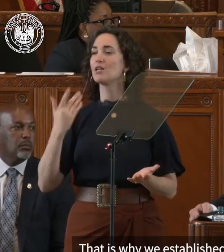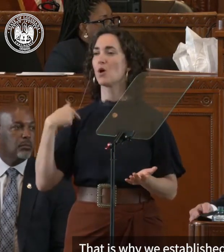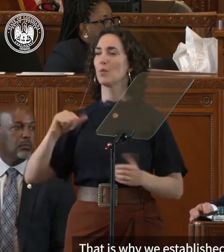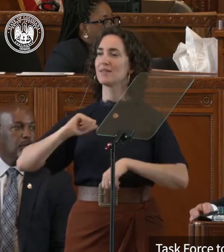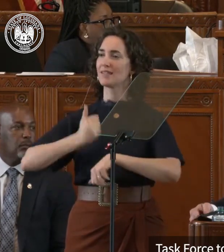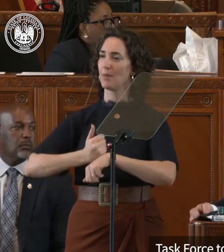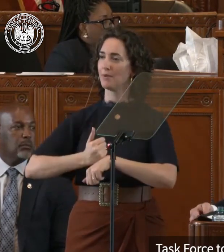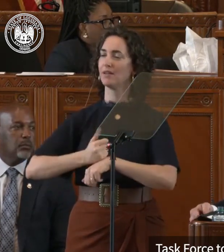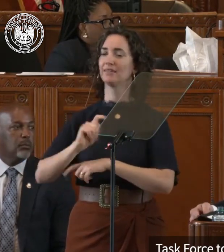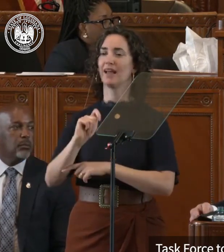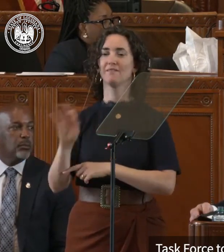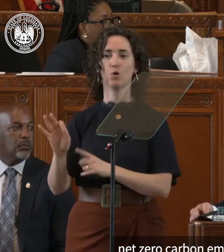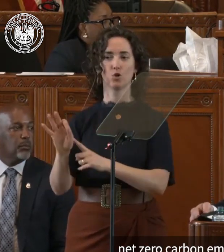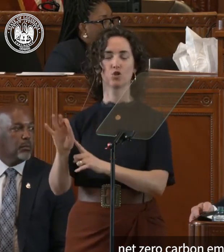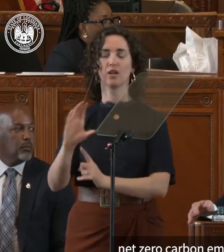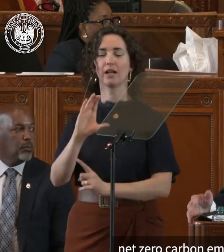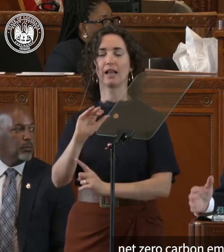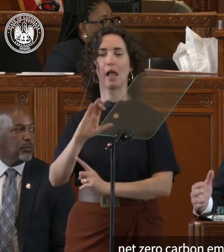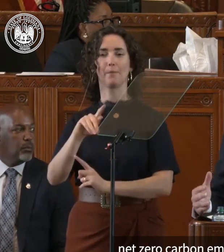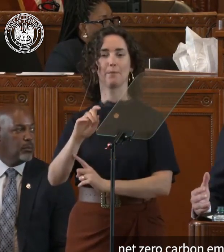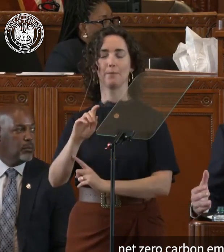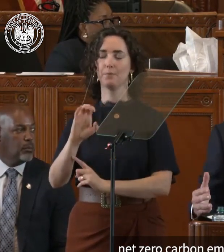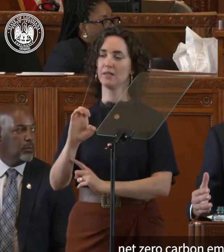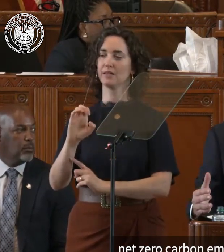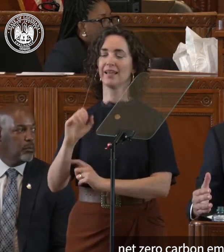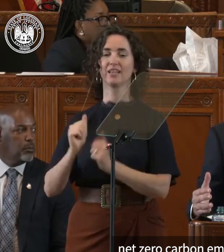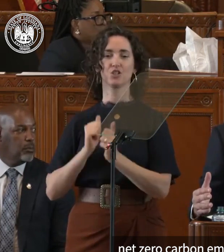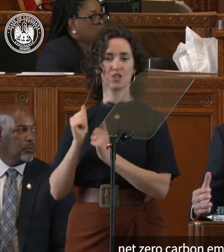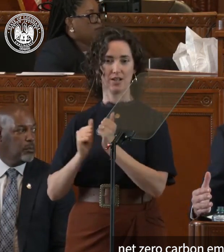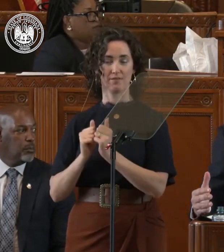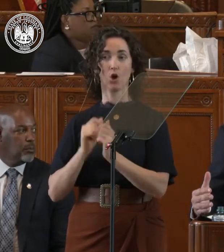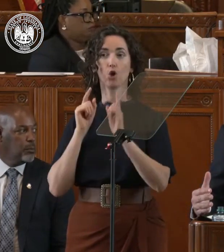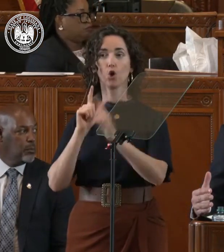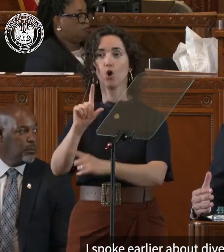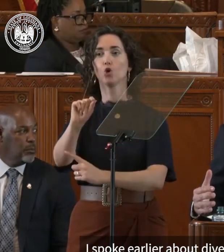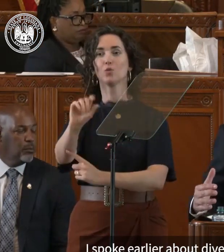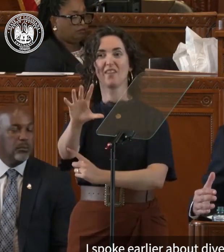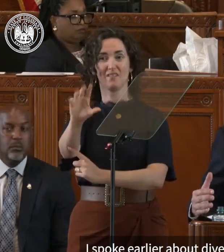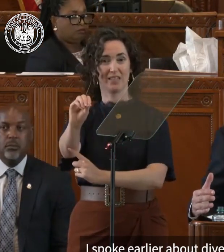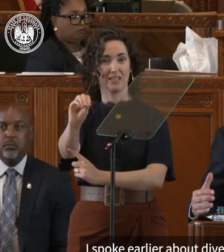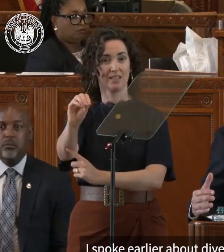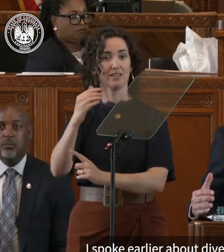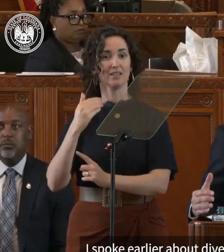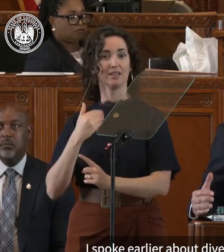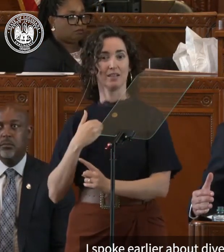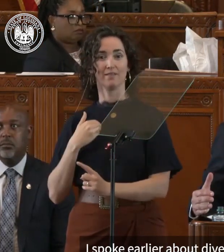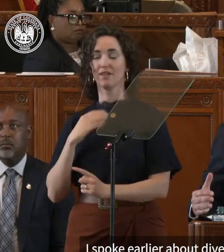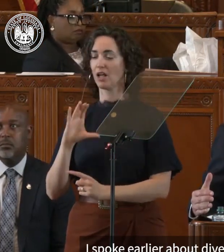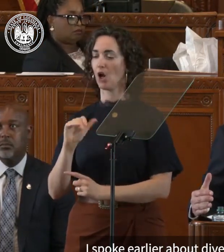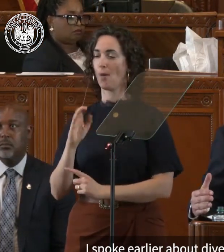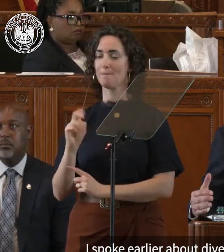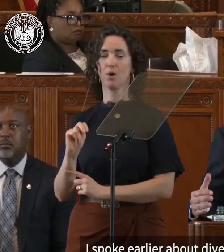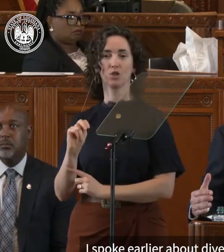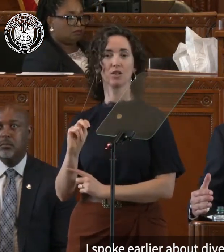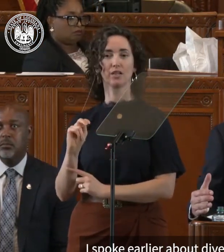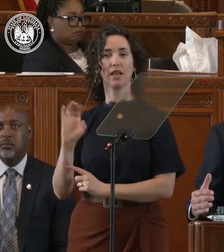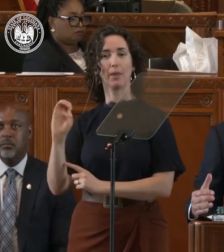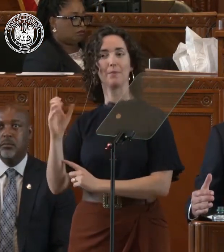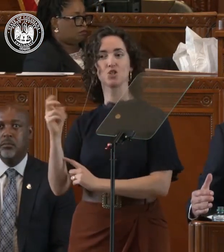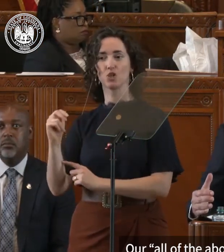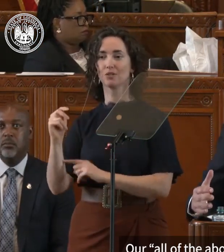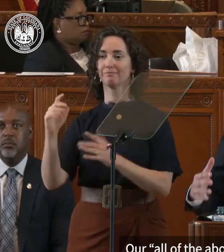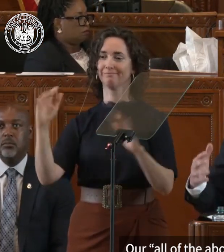Climate Initiatives Task Force to achieve net zero carbon emissions by 2050. I spoke earlier about diversifying the